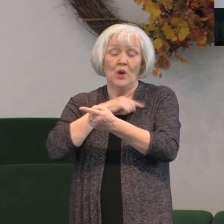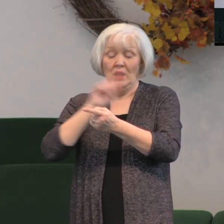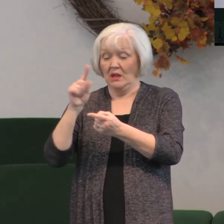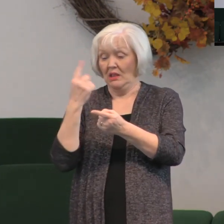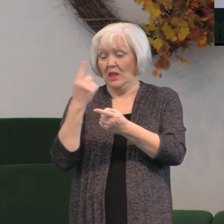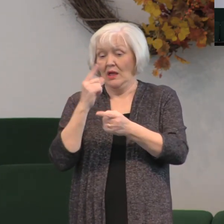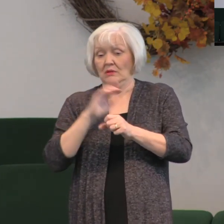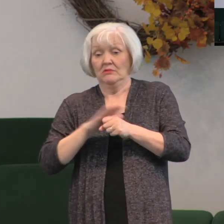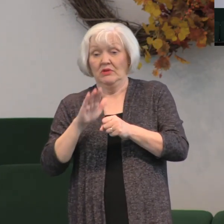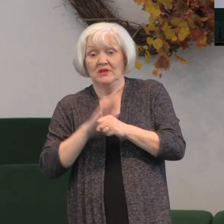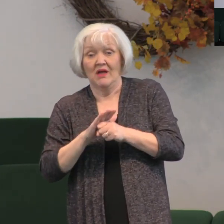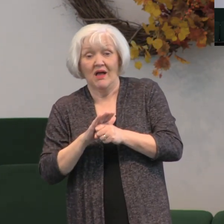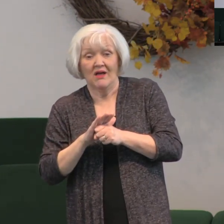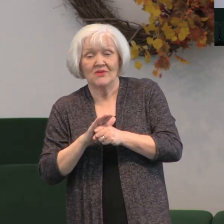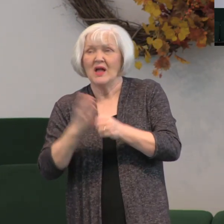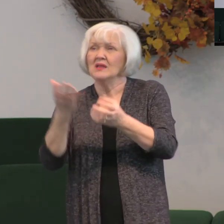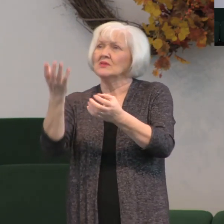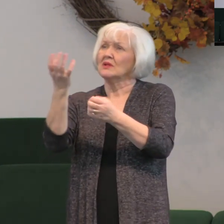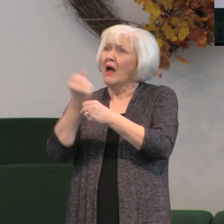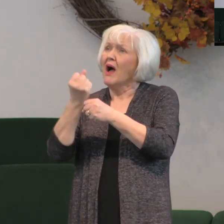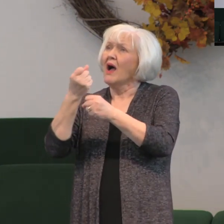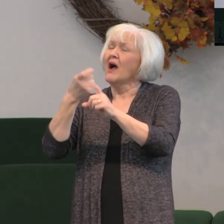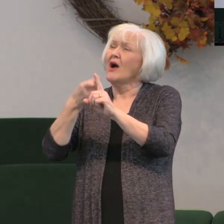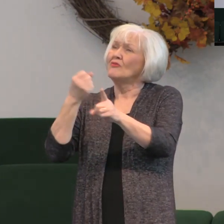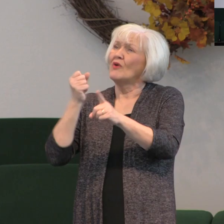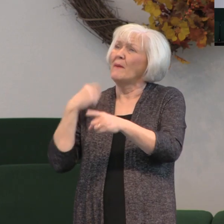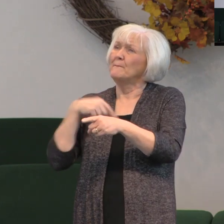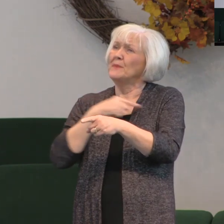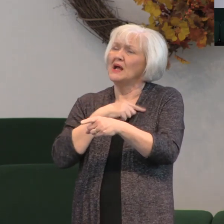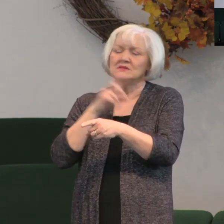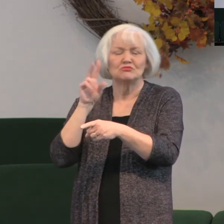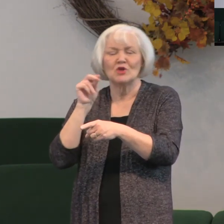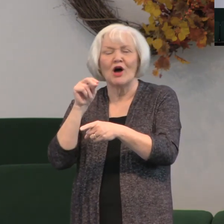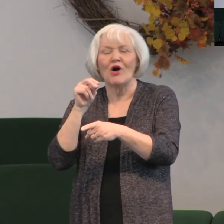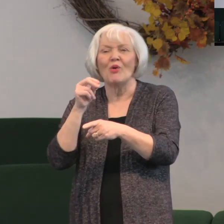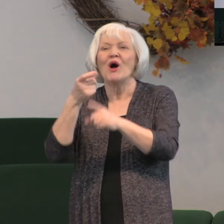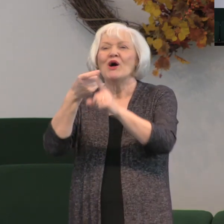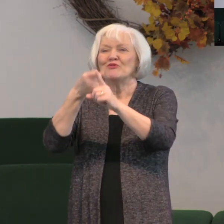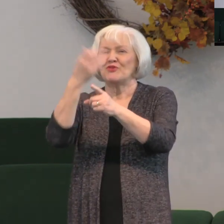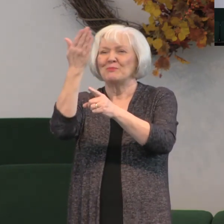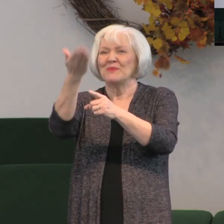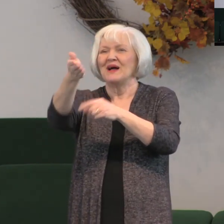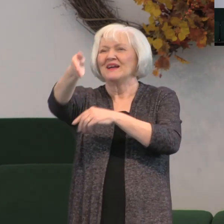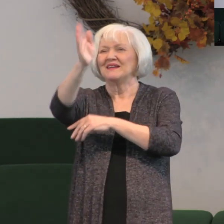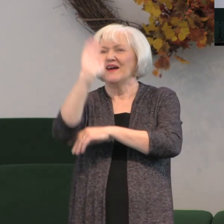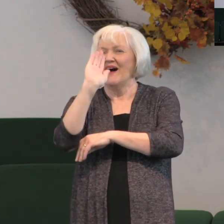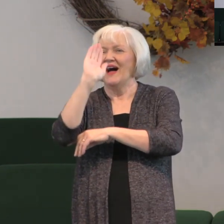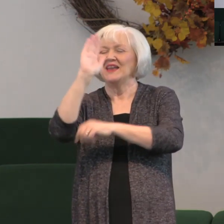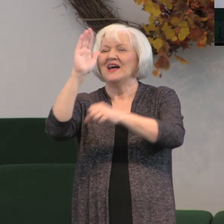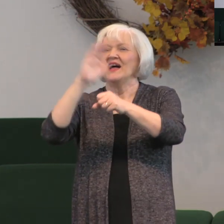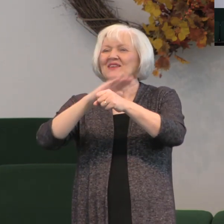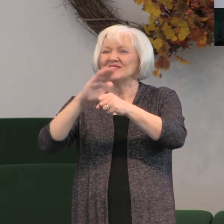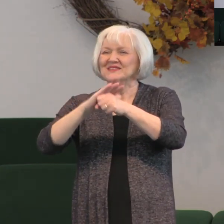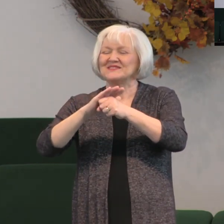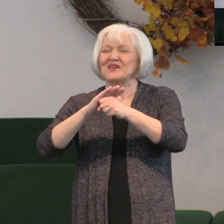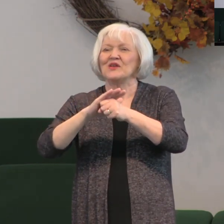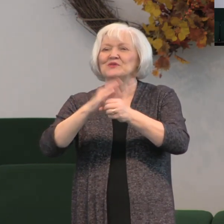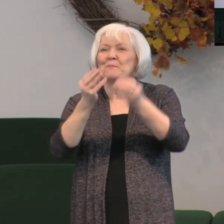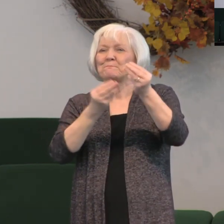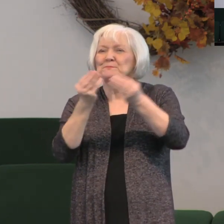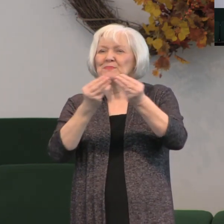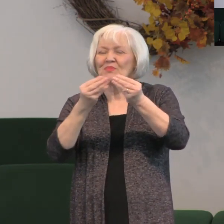to claim anything is coming from us but our sufficiency is from God who has made us sufficient to be ministers of a new